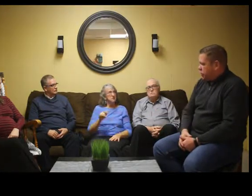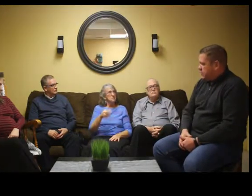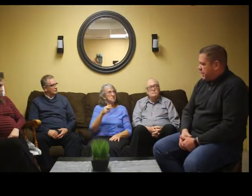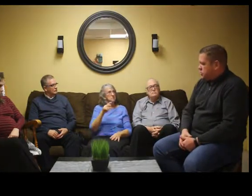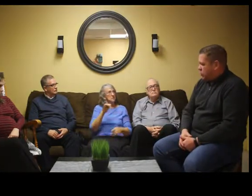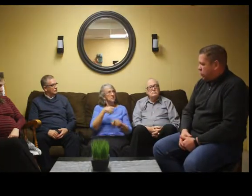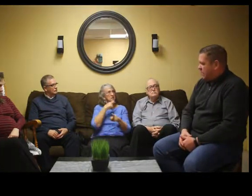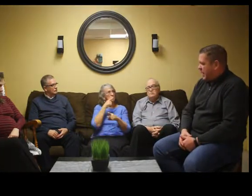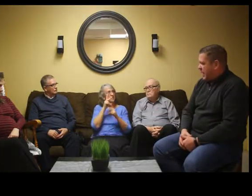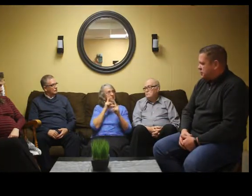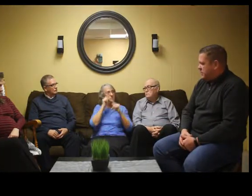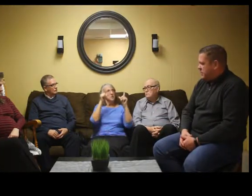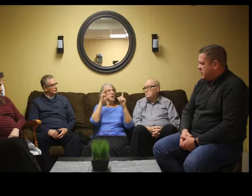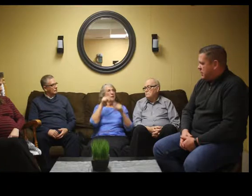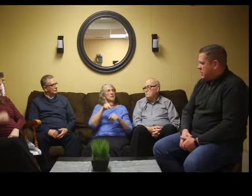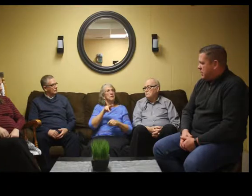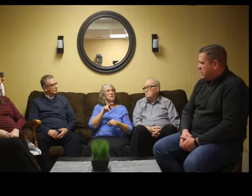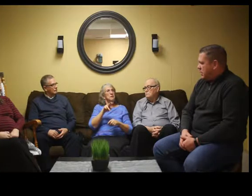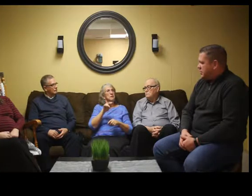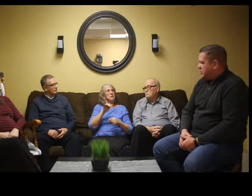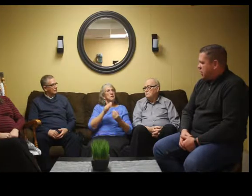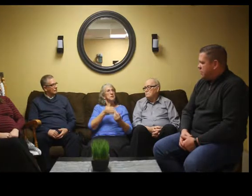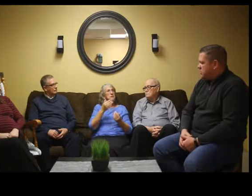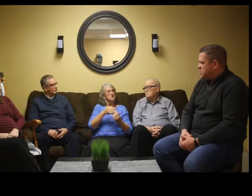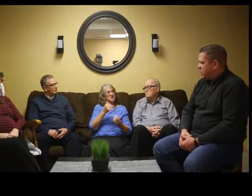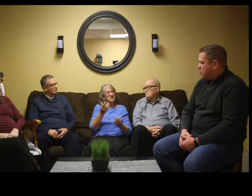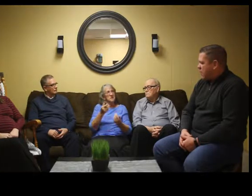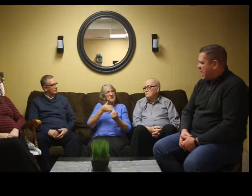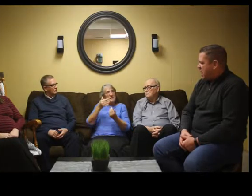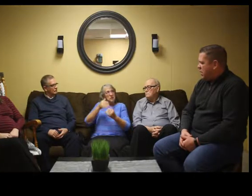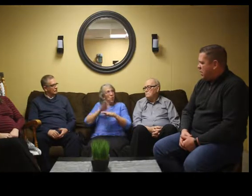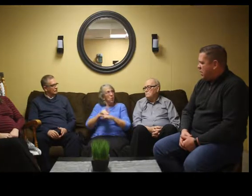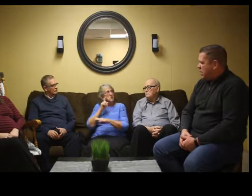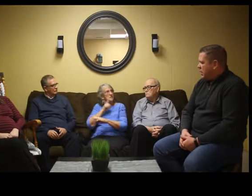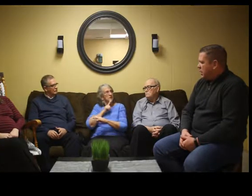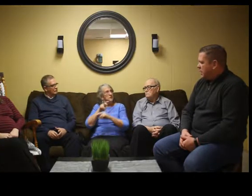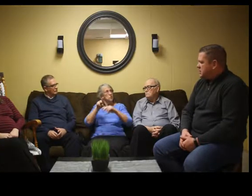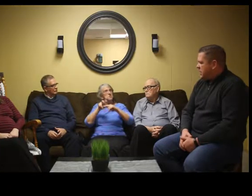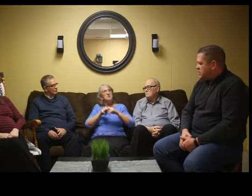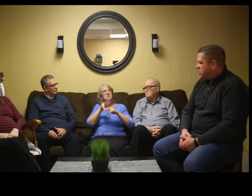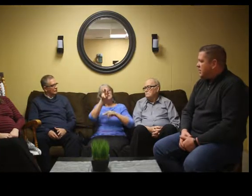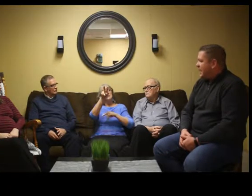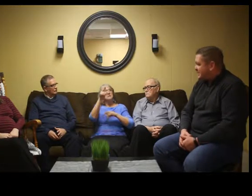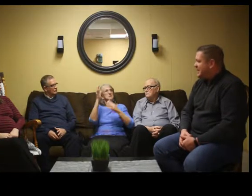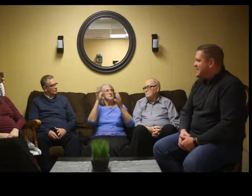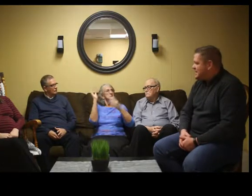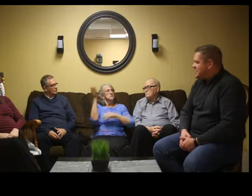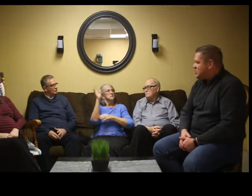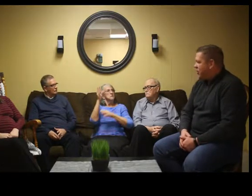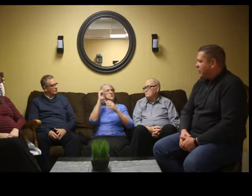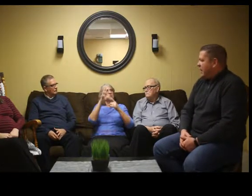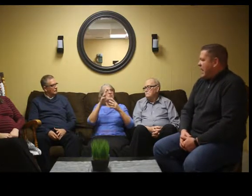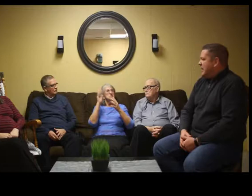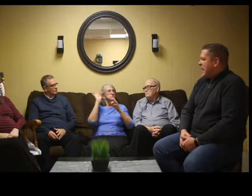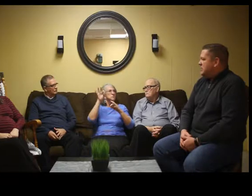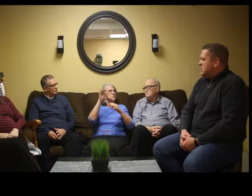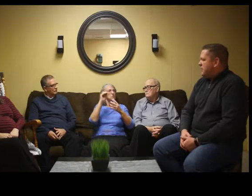and me, store, buy ice cream. And all of a sudden, the hearing person's like, wow, it's easier. Yes, it is easier. And now instead of a